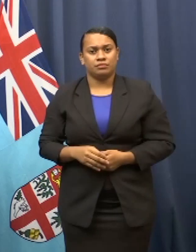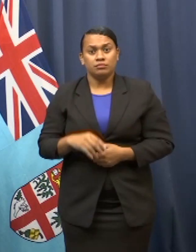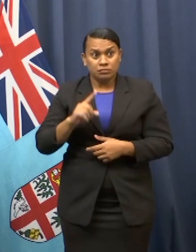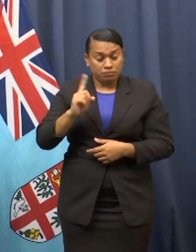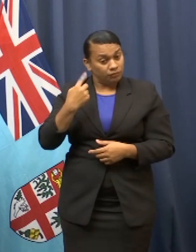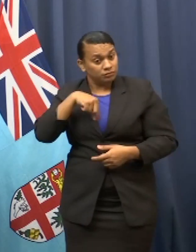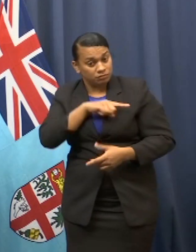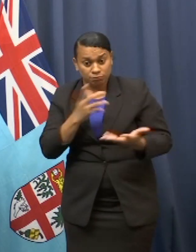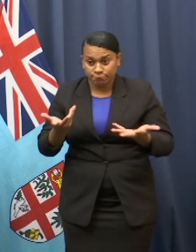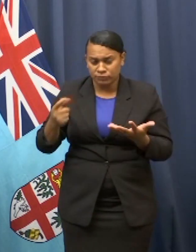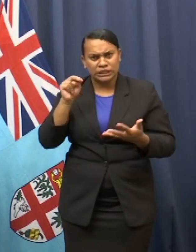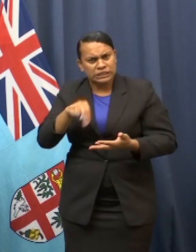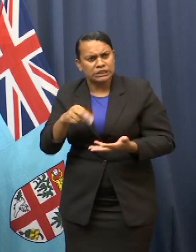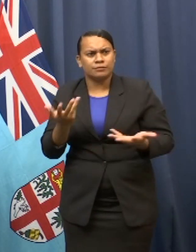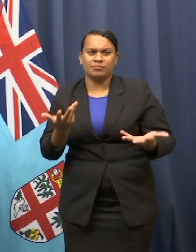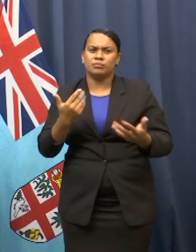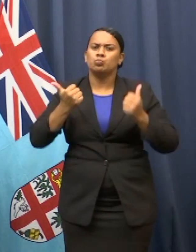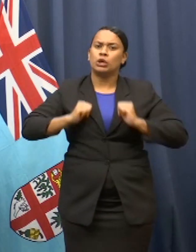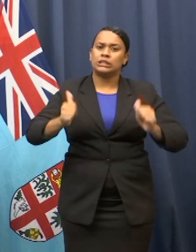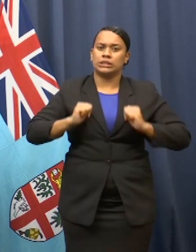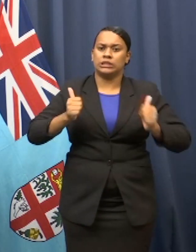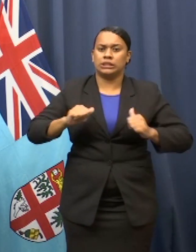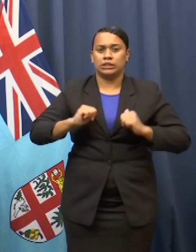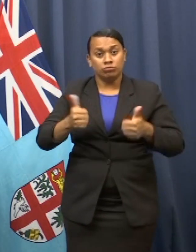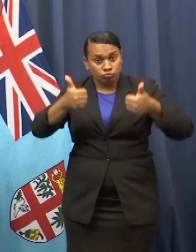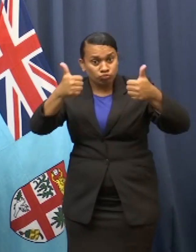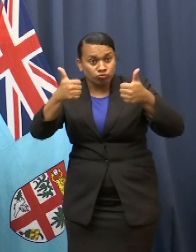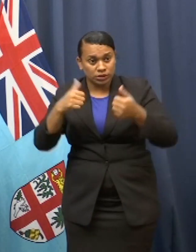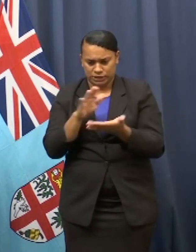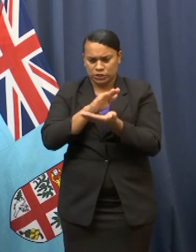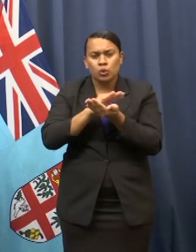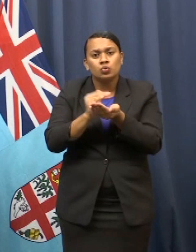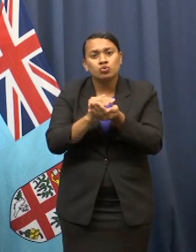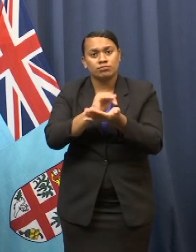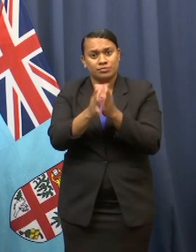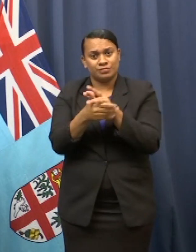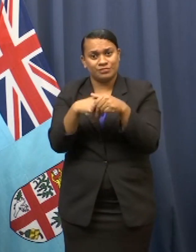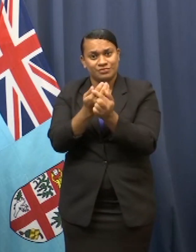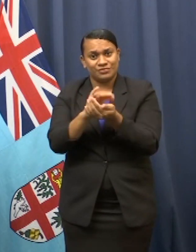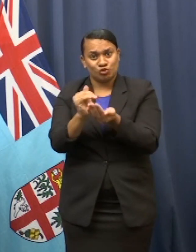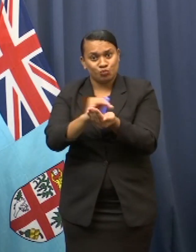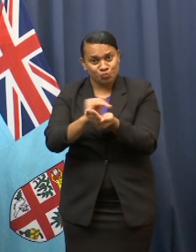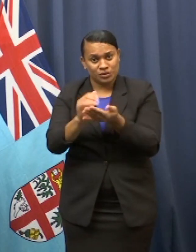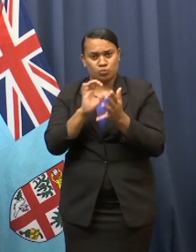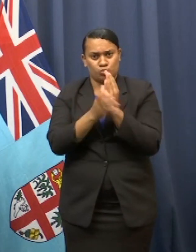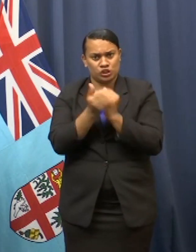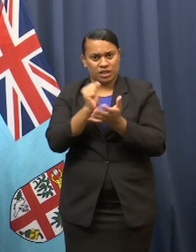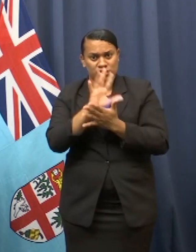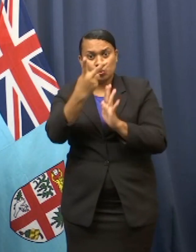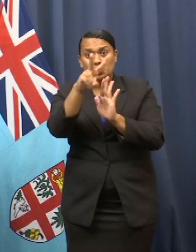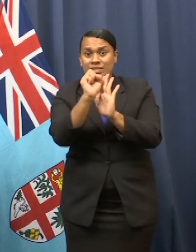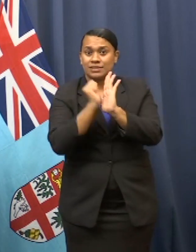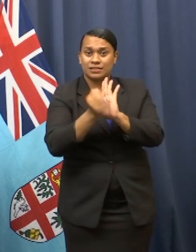Fijians practice good hygiene. Wash your hands with soap and water for 20 seconds as often as you